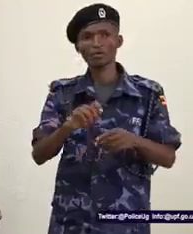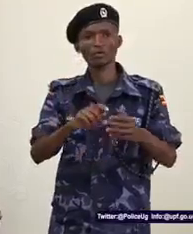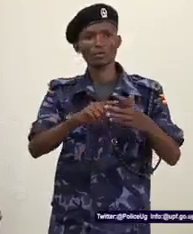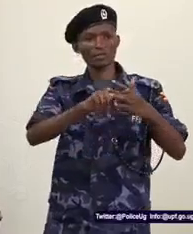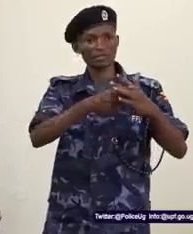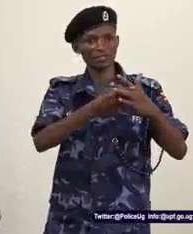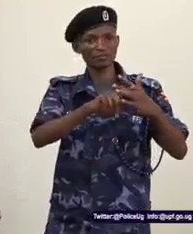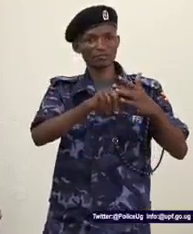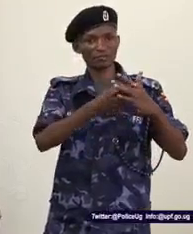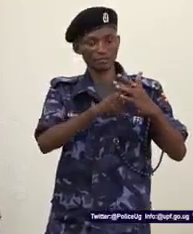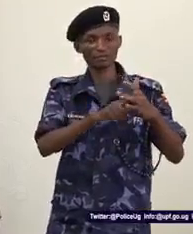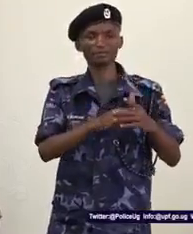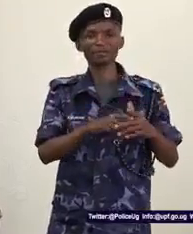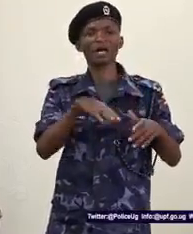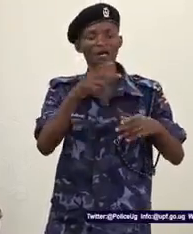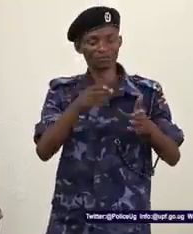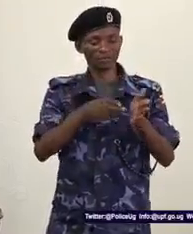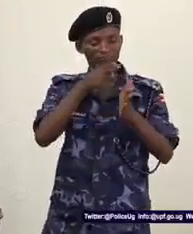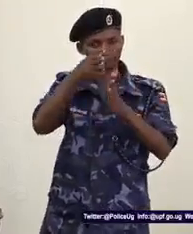she was captured on video